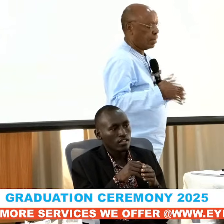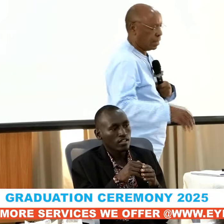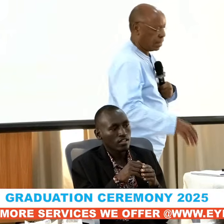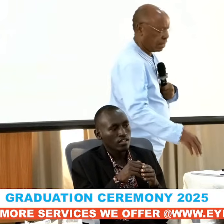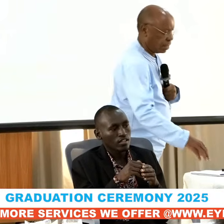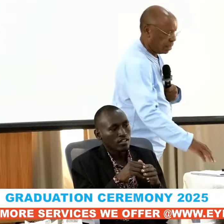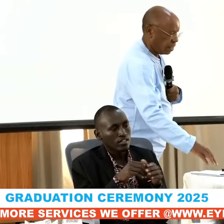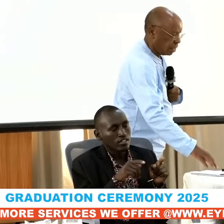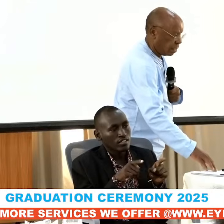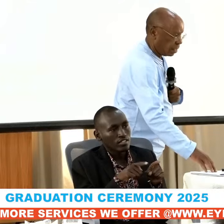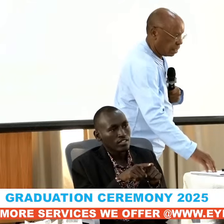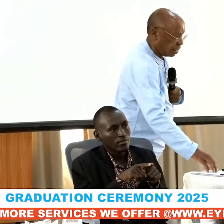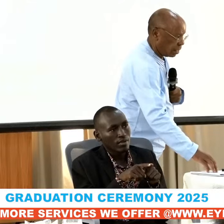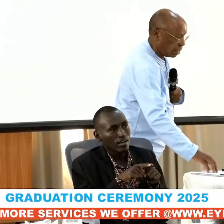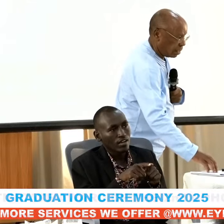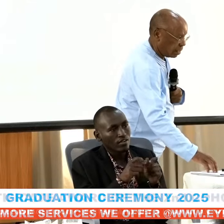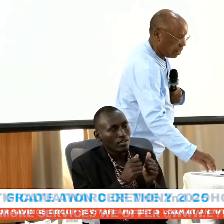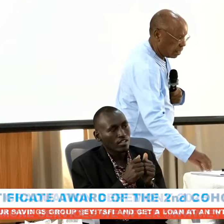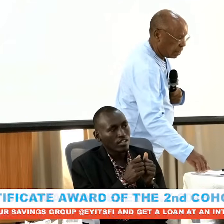the